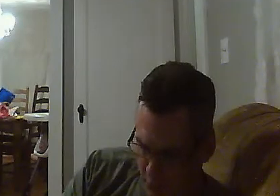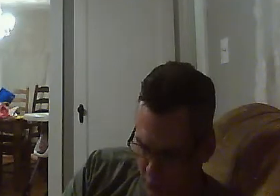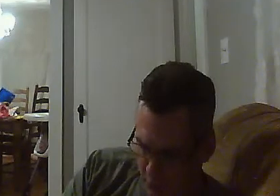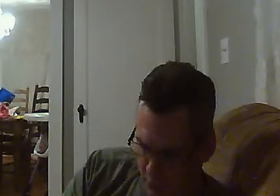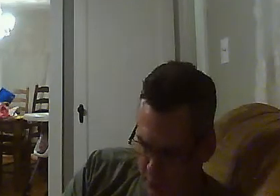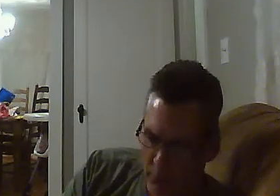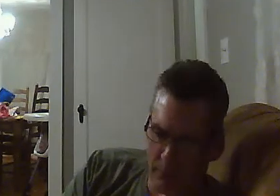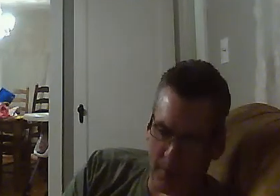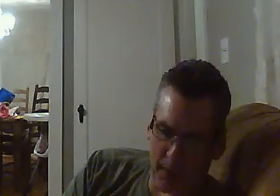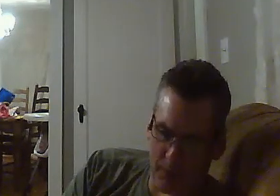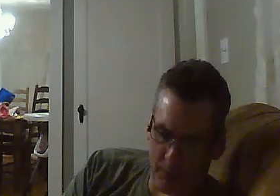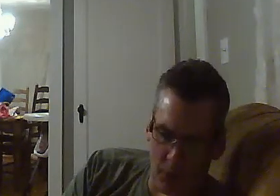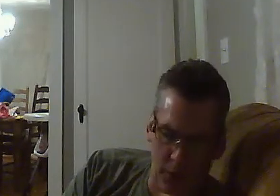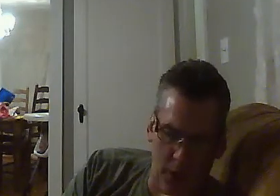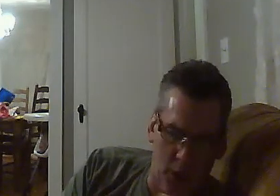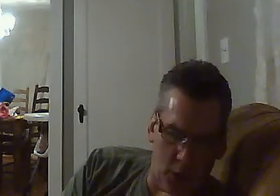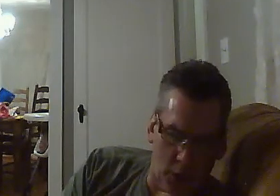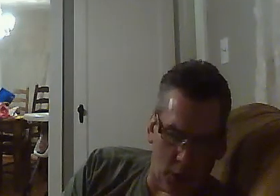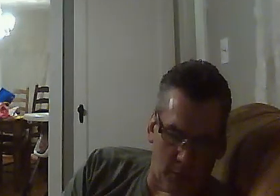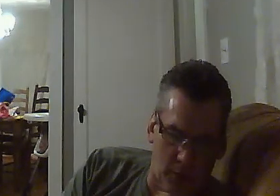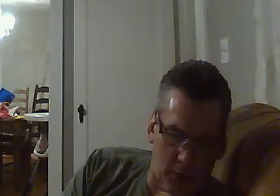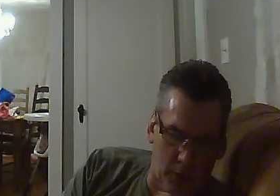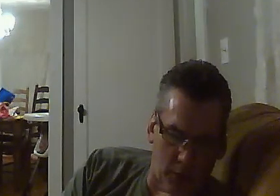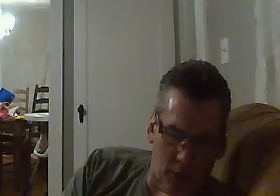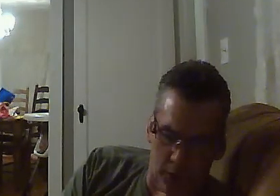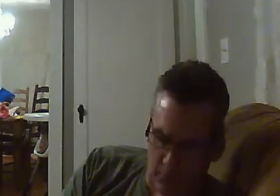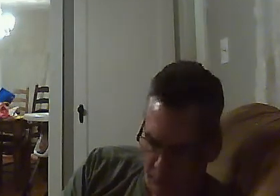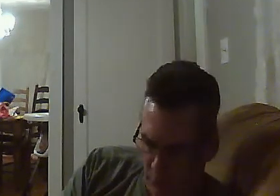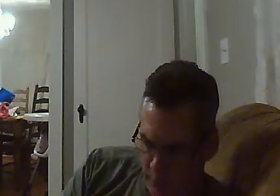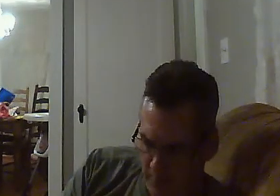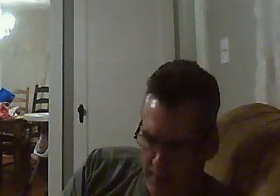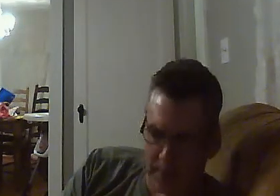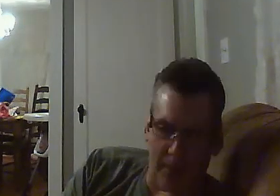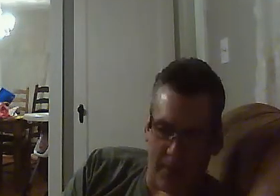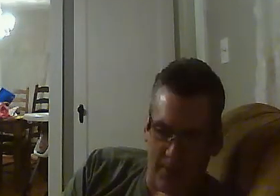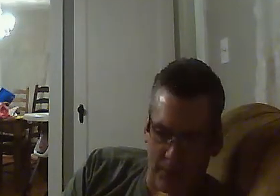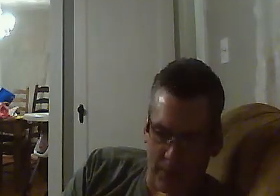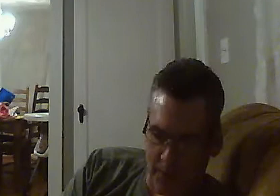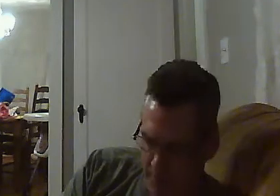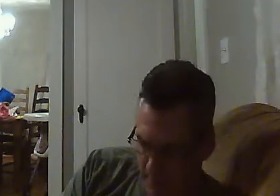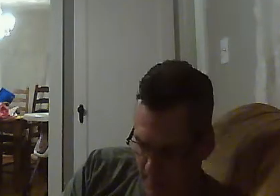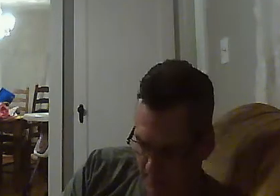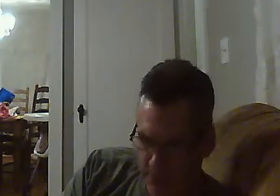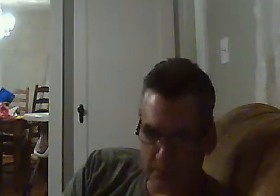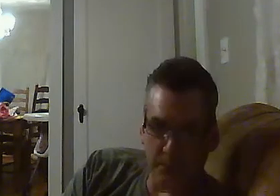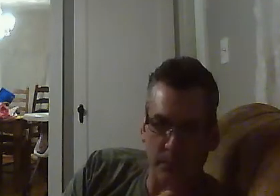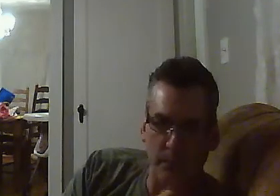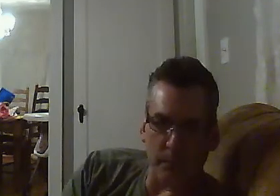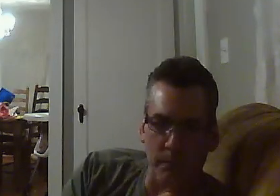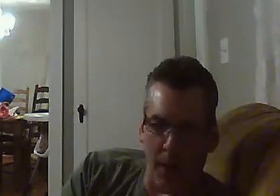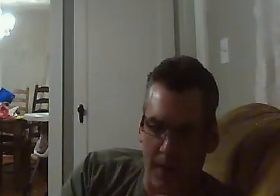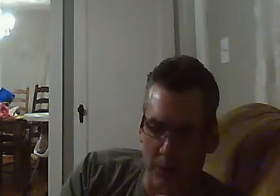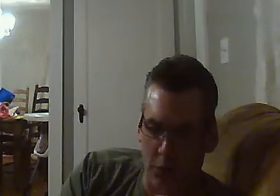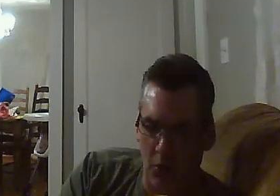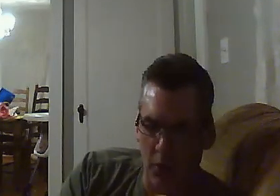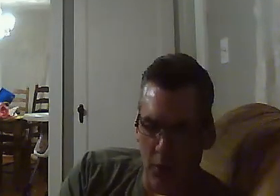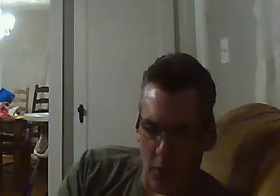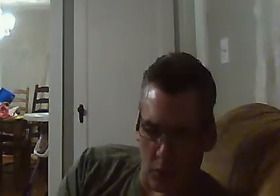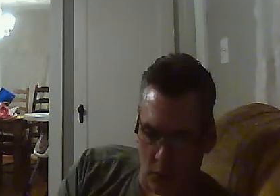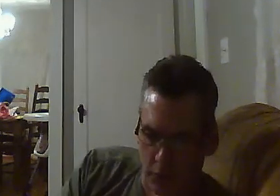code book. You go to the back of the book, look up Article 410, and that'll take you to lighting. All right, so question